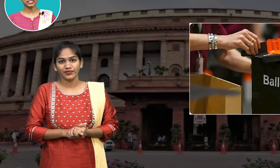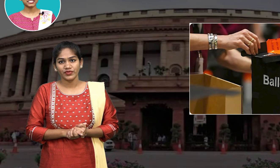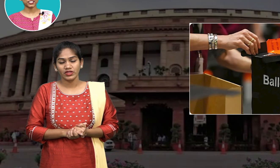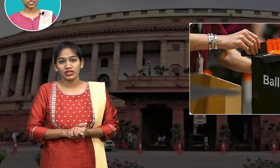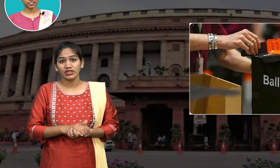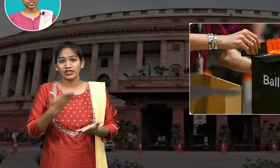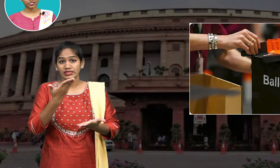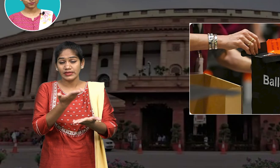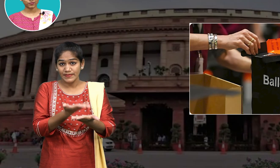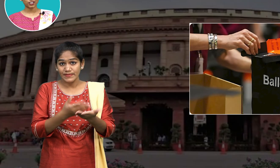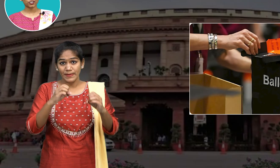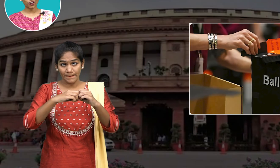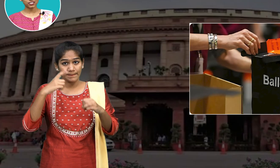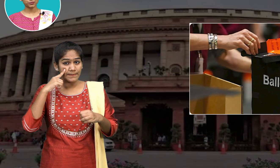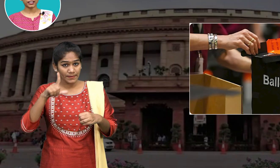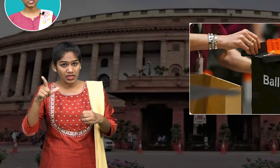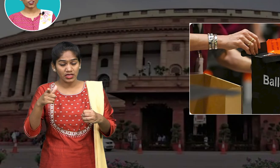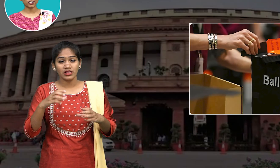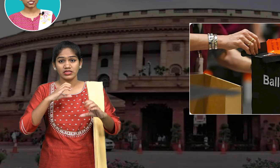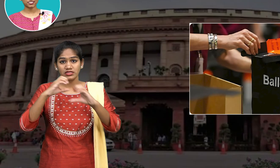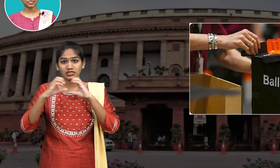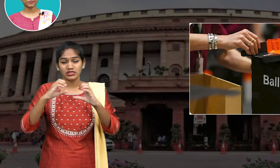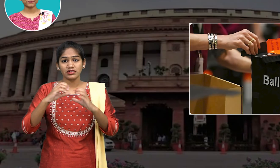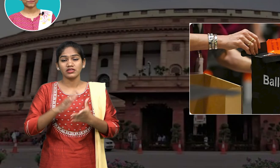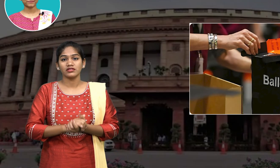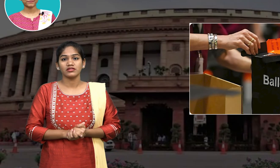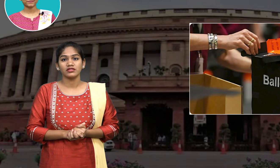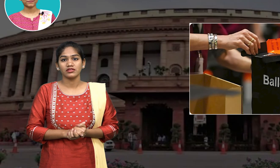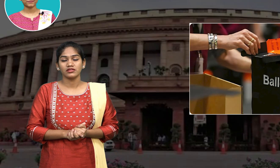the bill is discussed clause by clause.